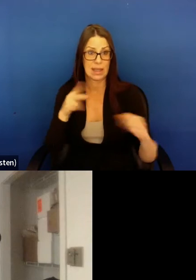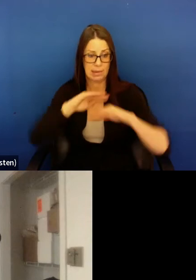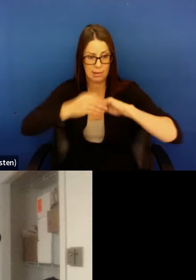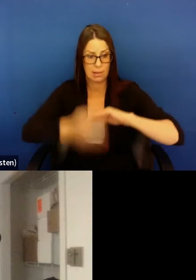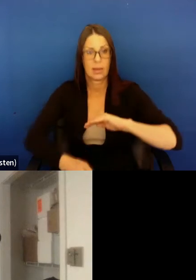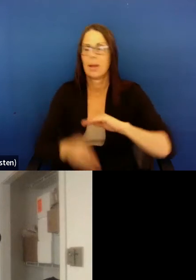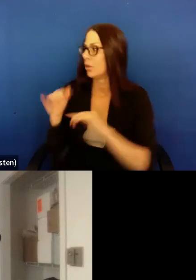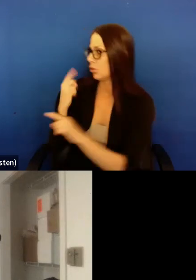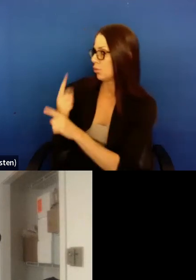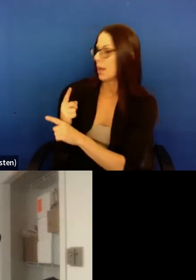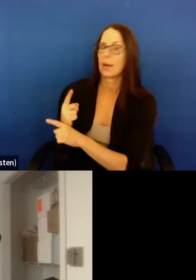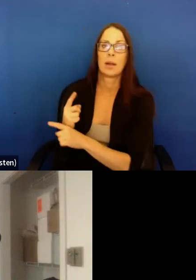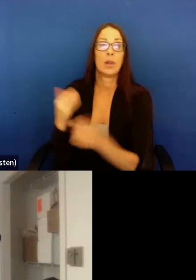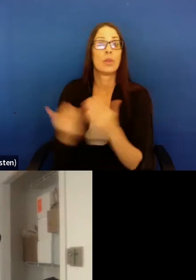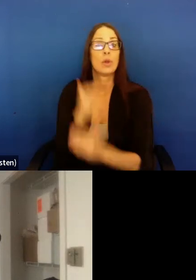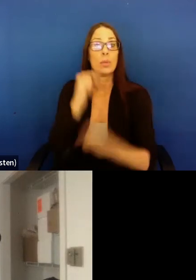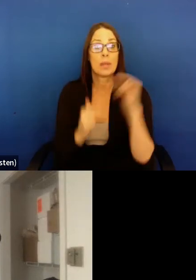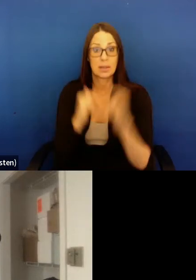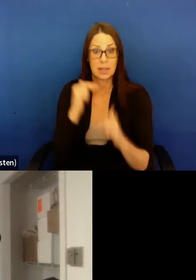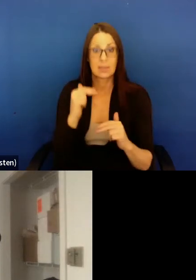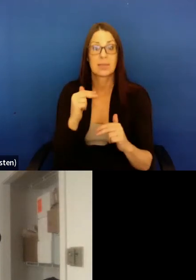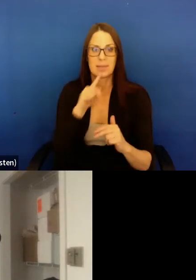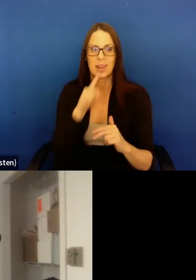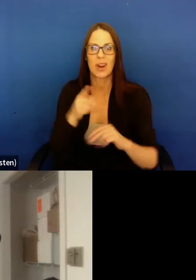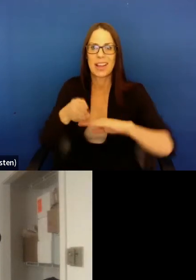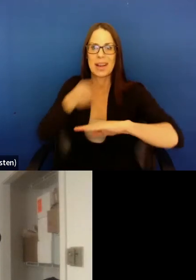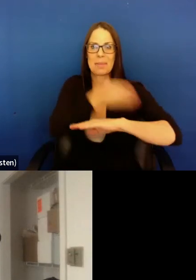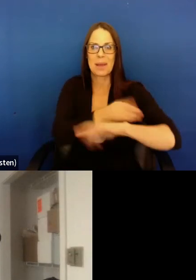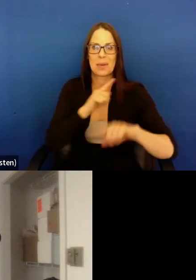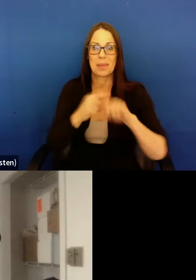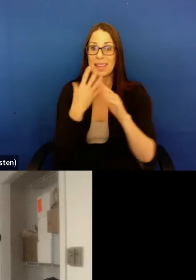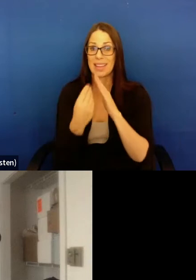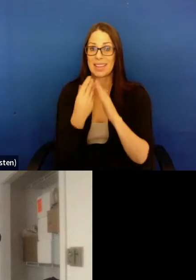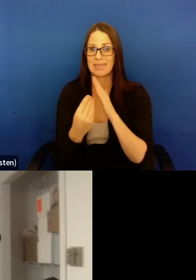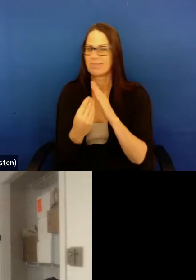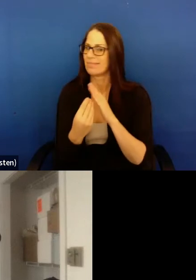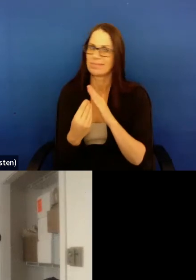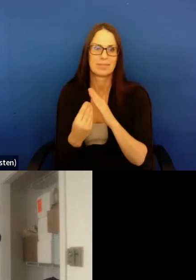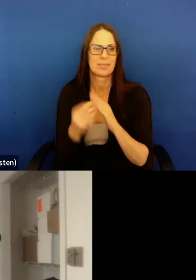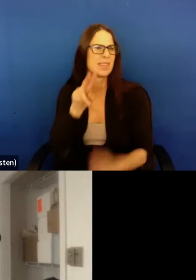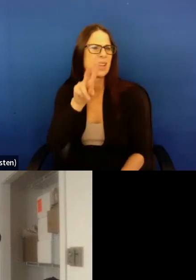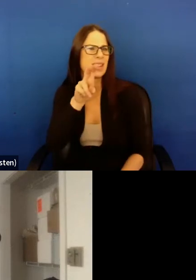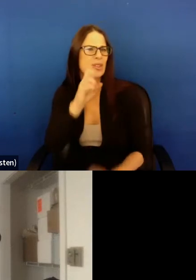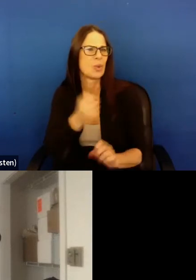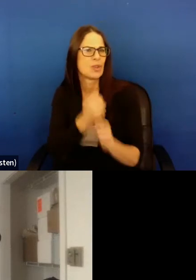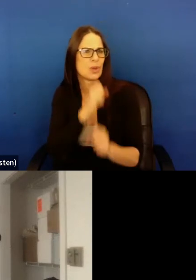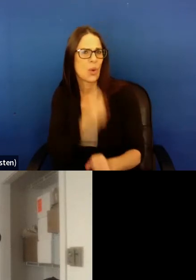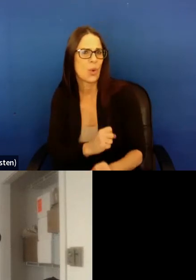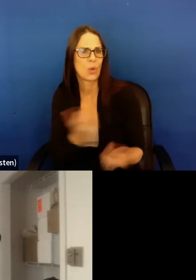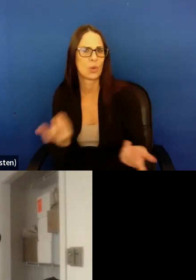buildings were getting better, but the exterior is a whole different world. Sure. Yeah. Well, it's 200 years old. A lot of these areas.